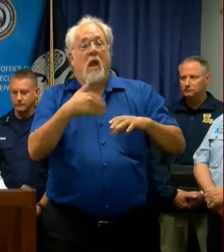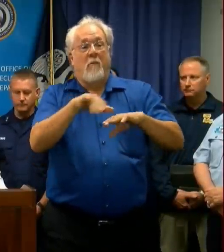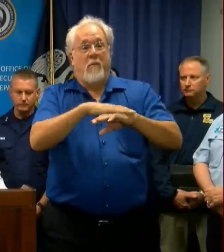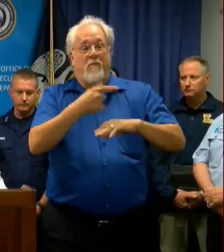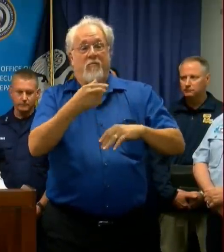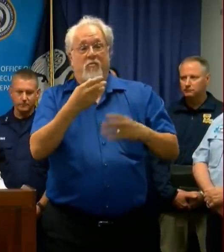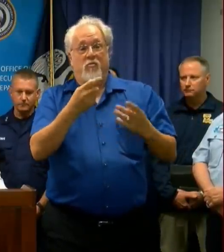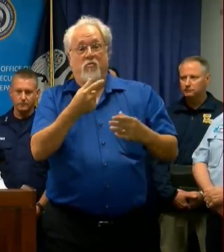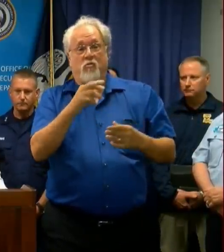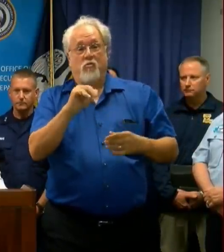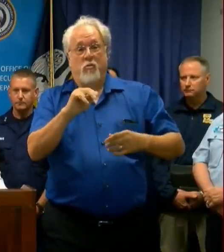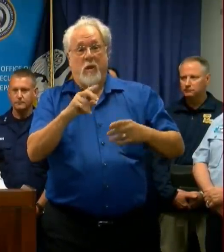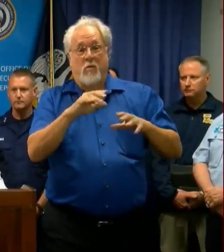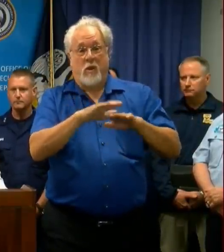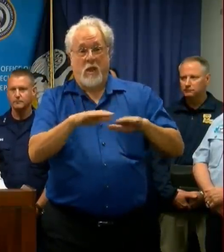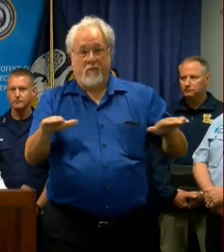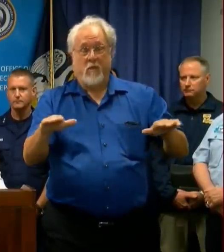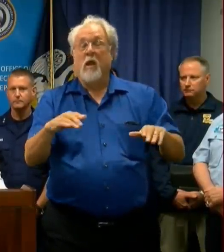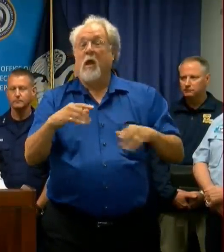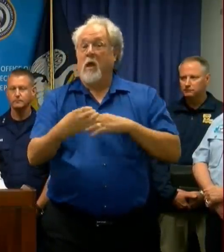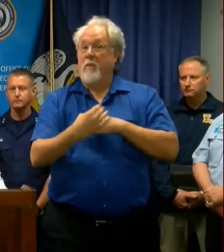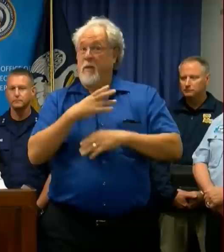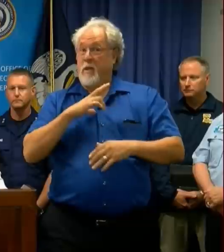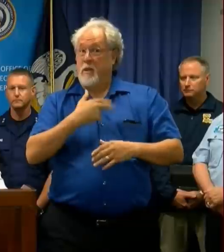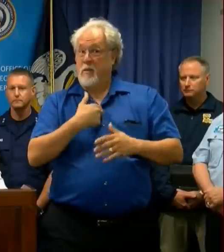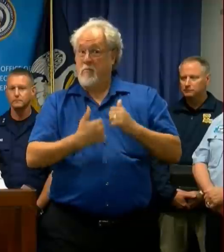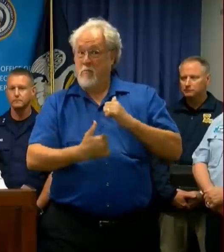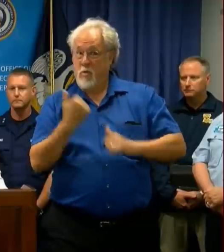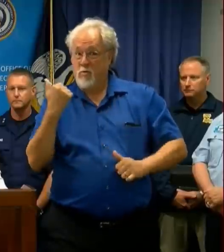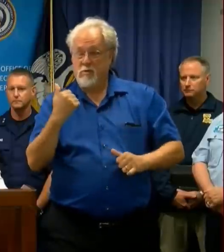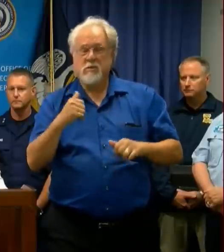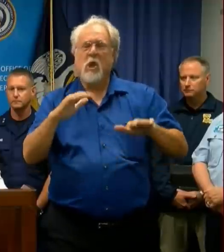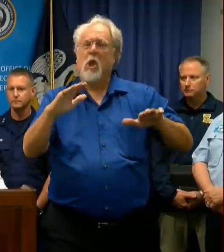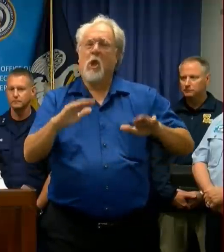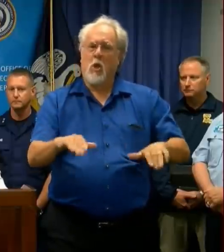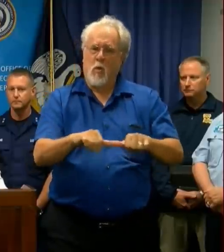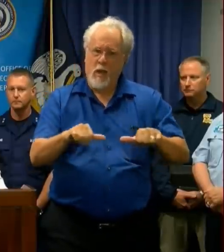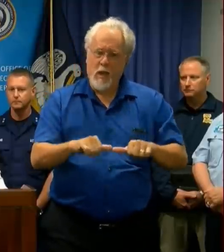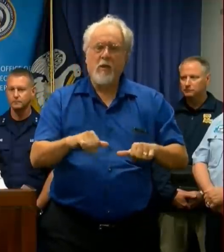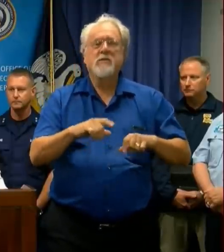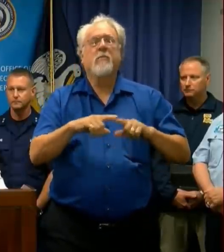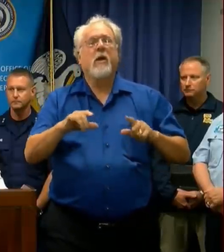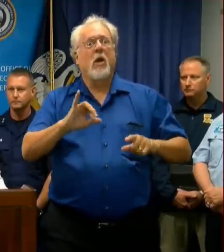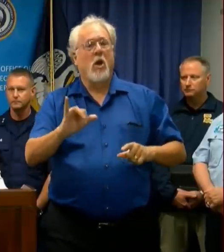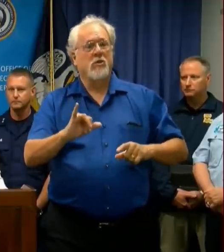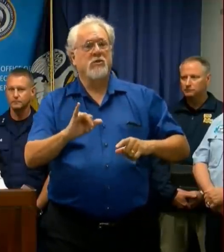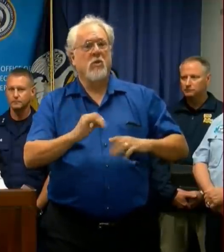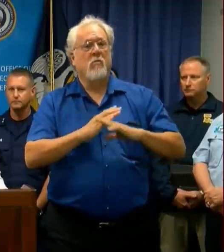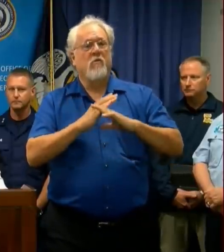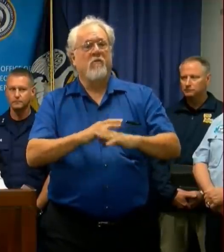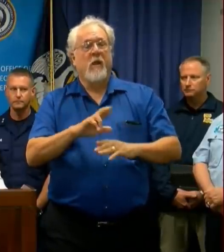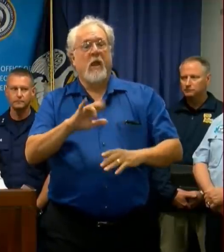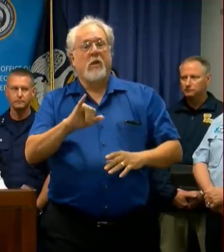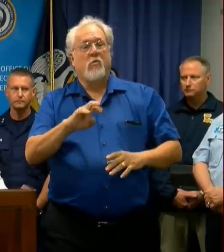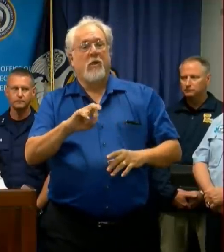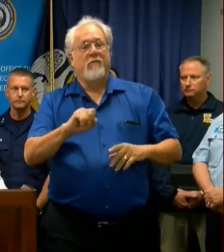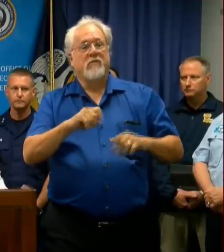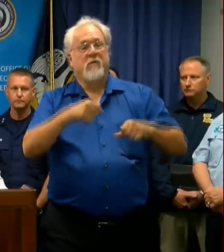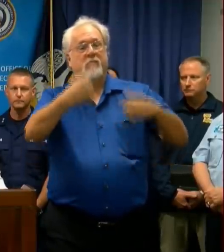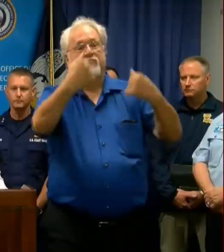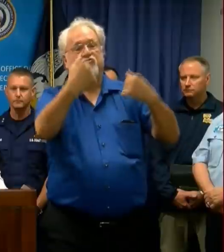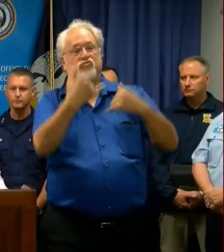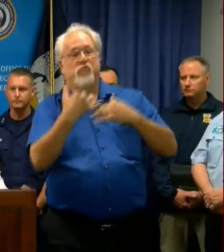us the most, not just in the low-lying areas where that's enough to cover a road, but it will also prevent the rivers from